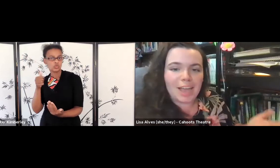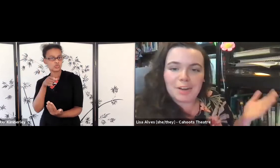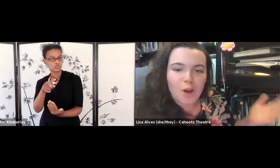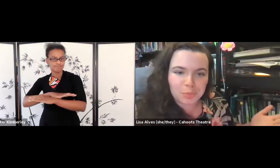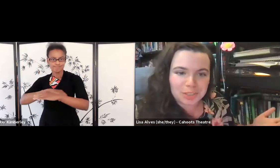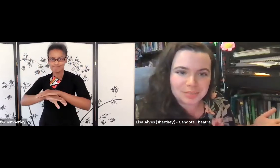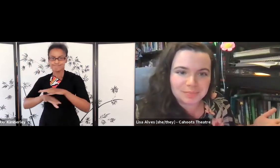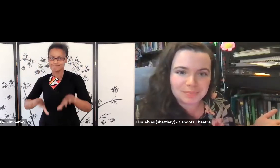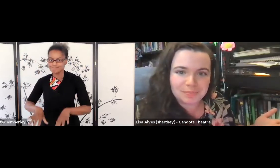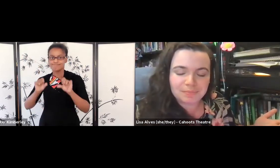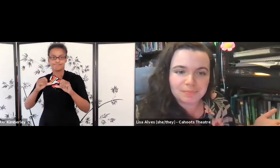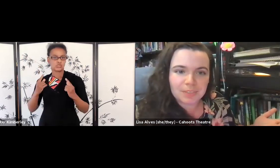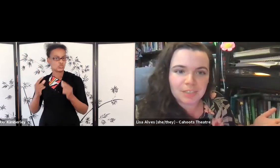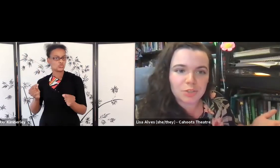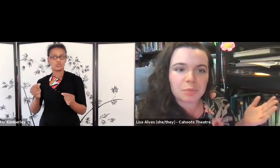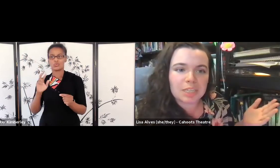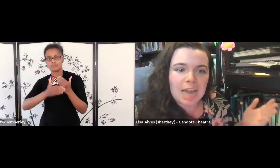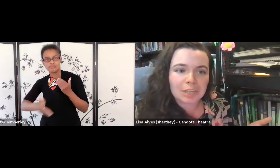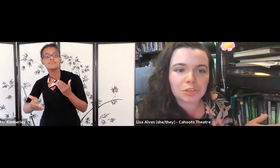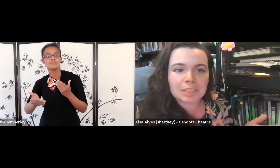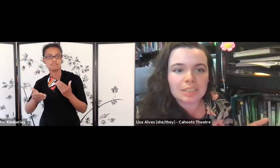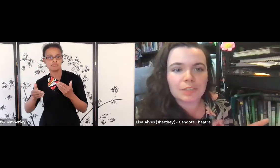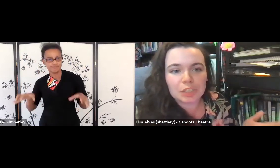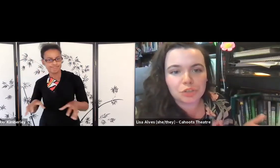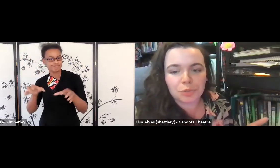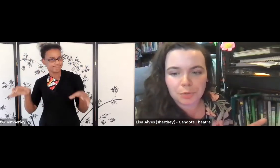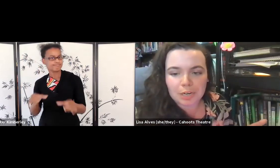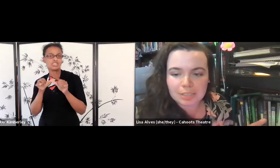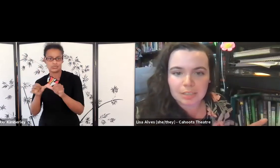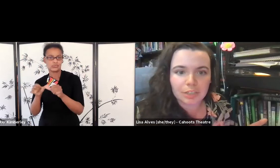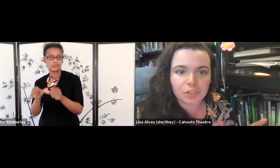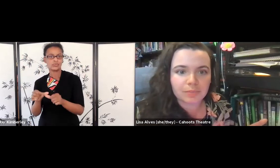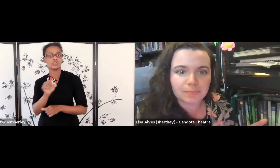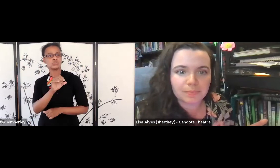and onward, so that we can actually live in truth and reconciliation.